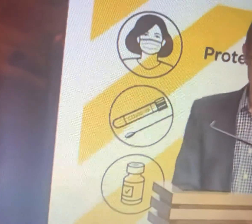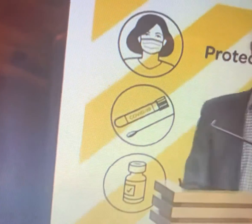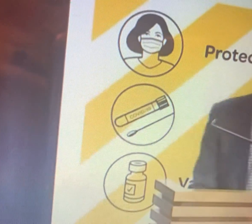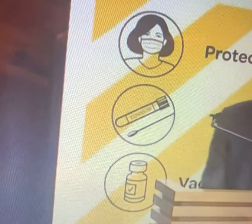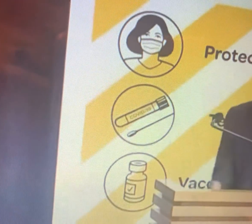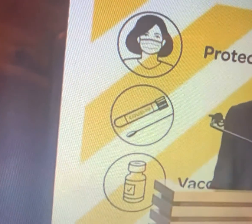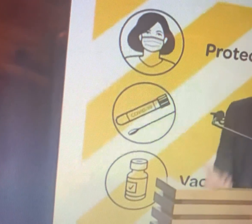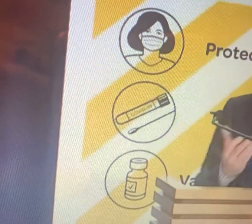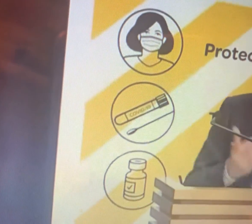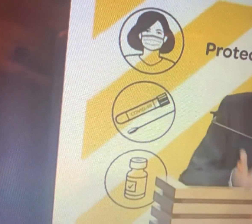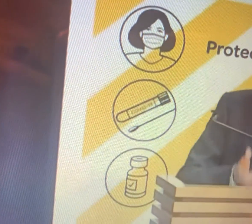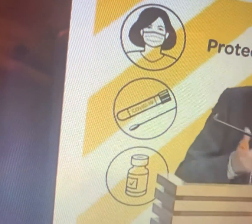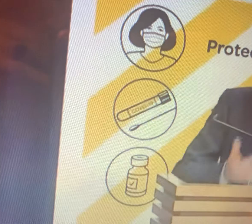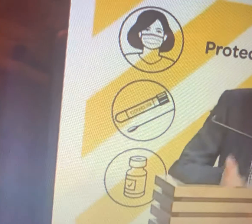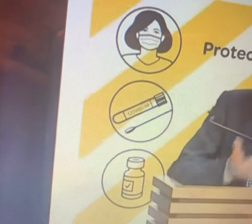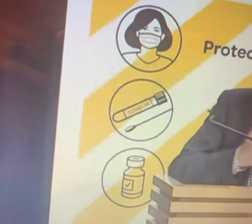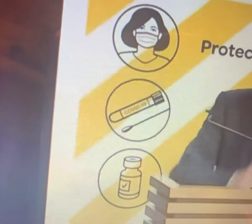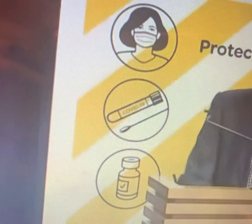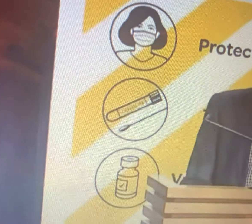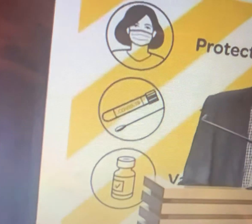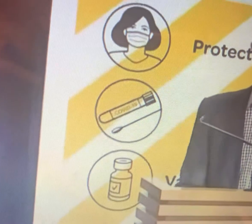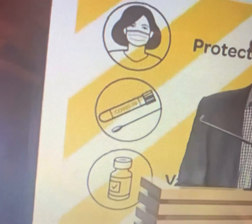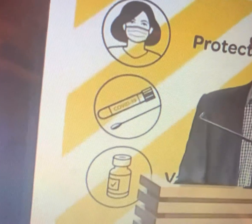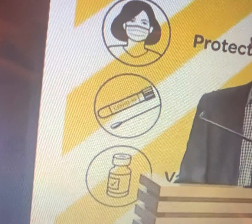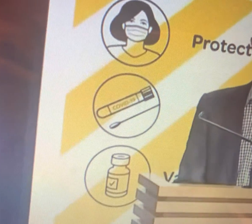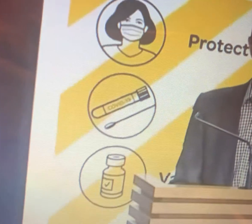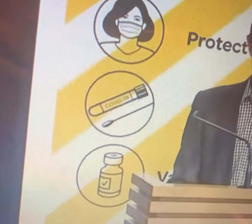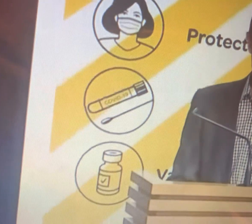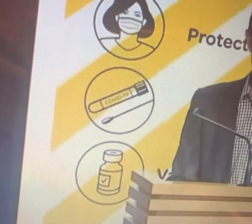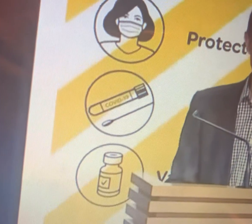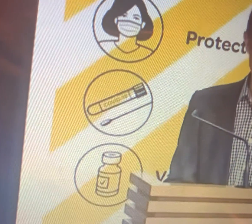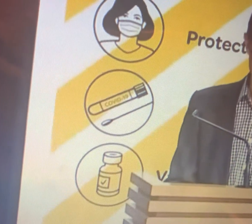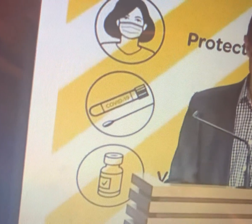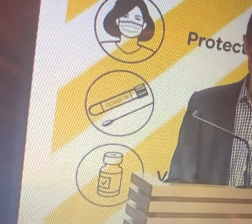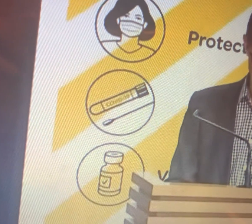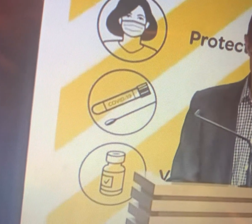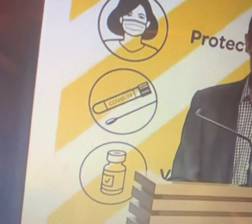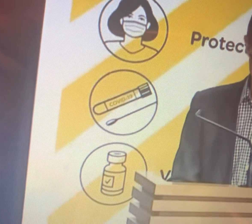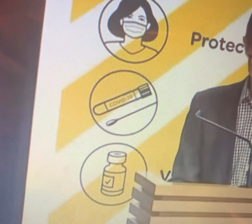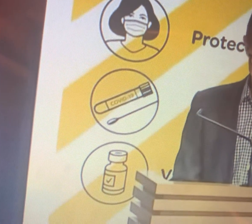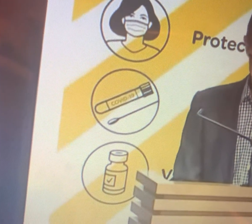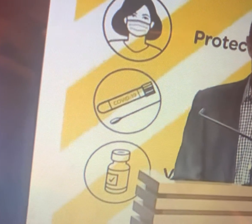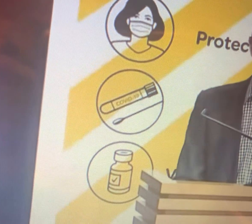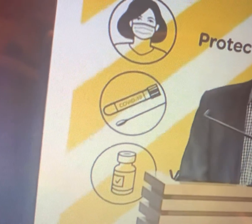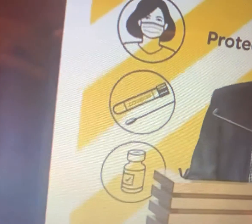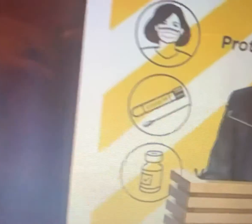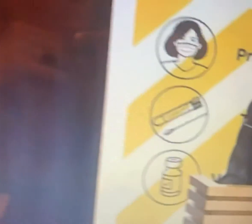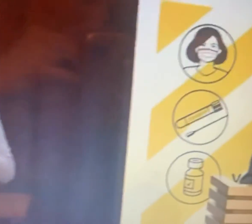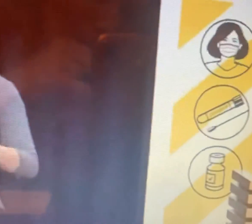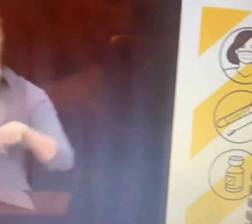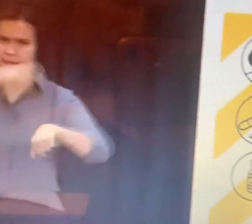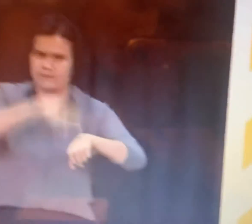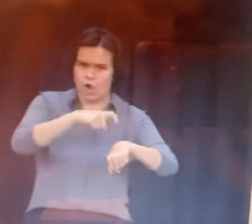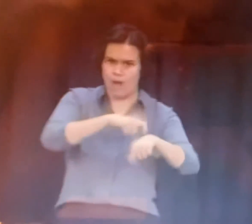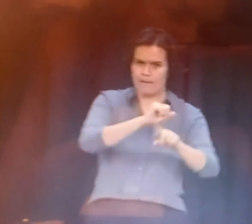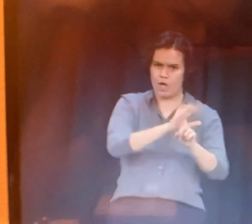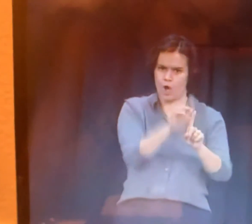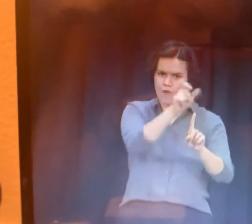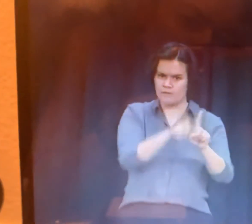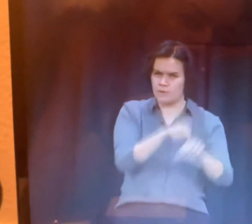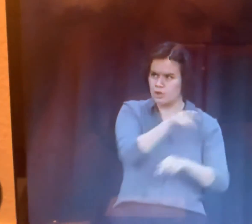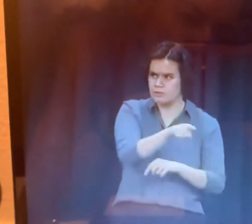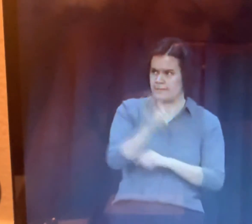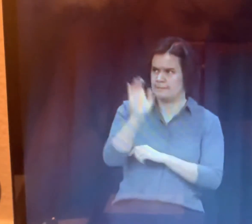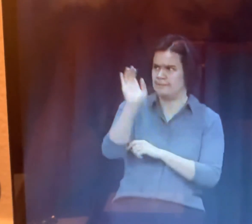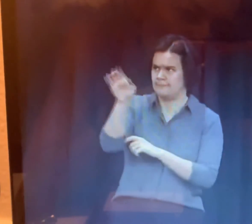get a test, that assists us because your contact details will then be entered into our contact tracing system, and we can trace and